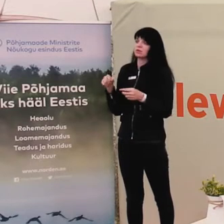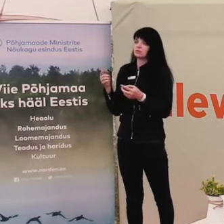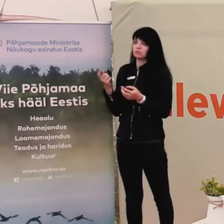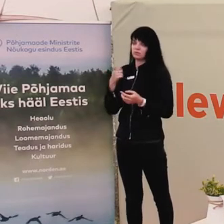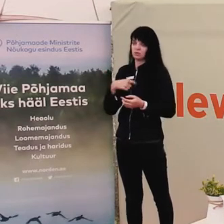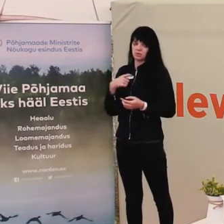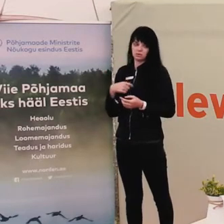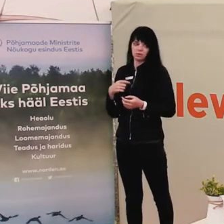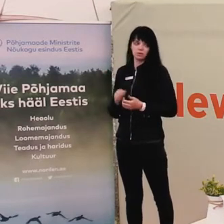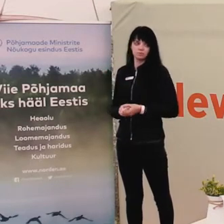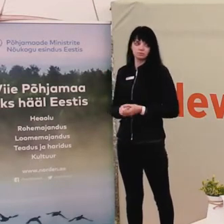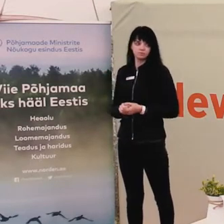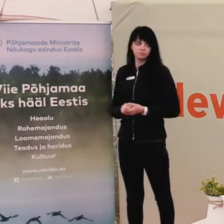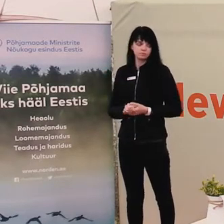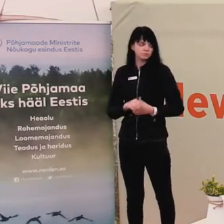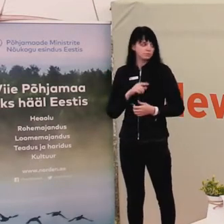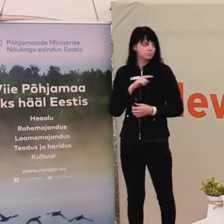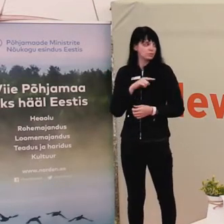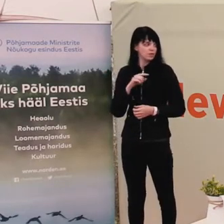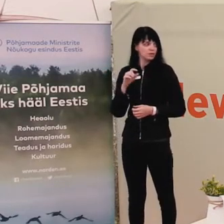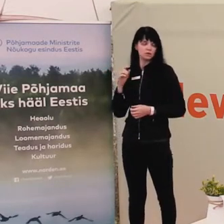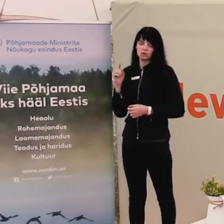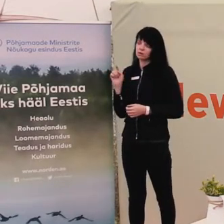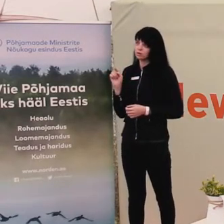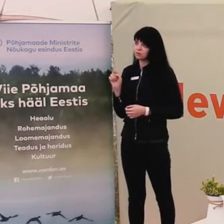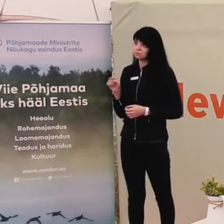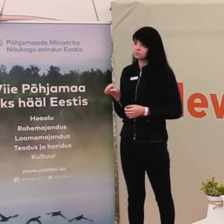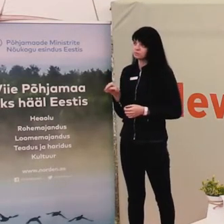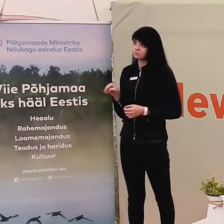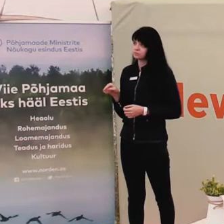ago, and it has proven.